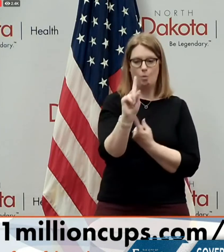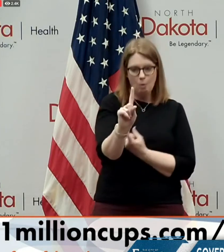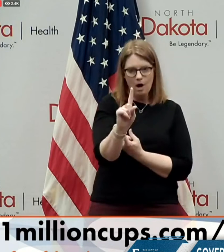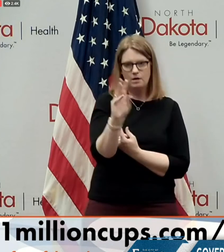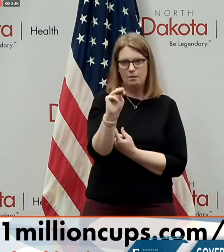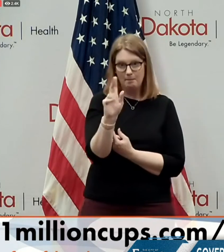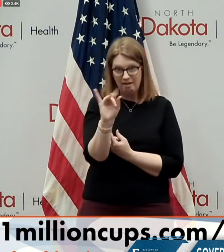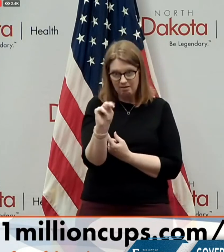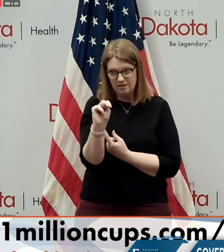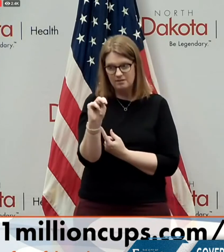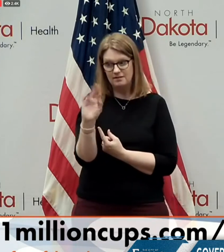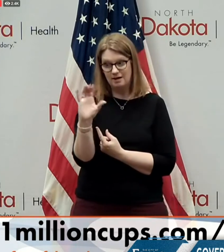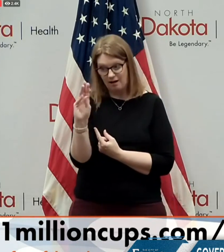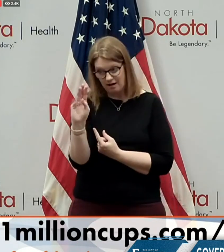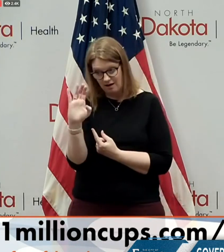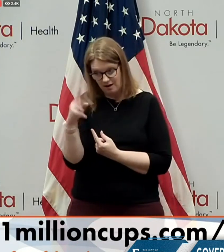then